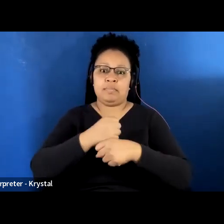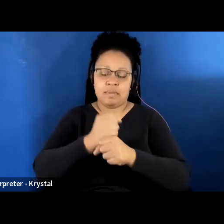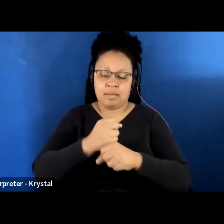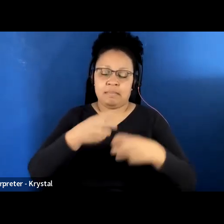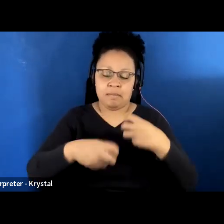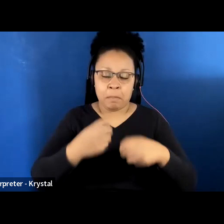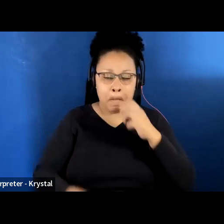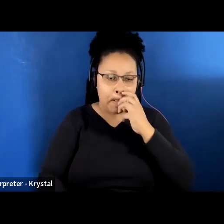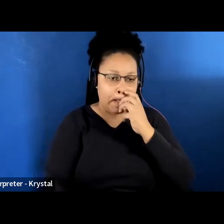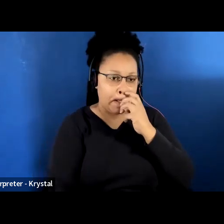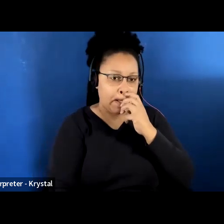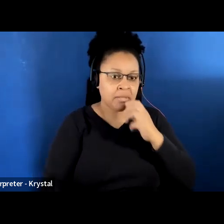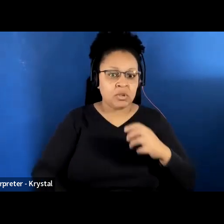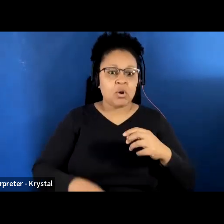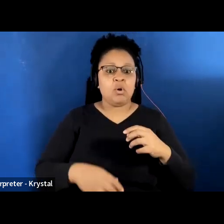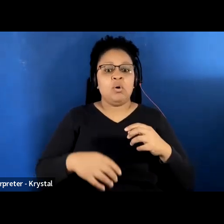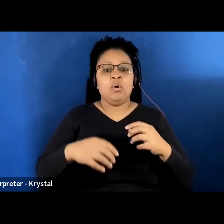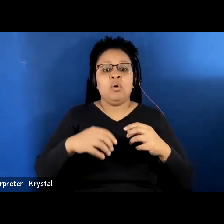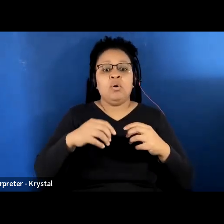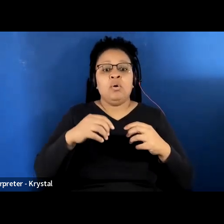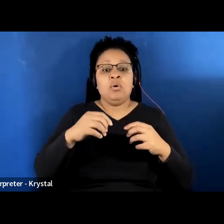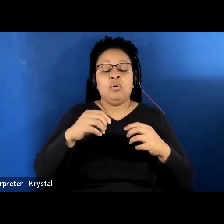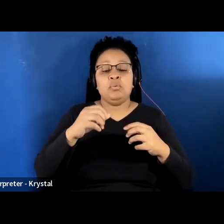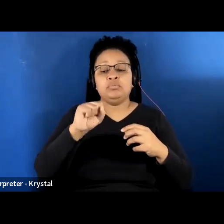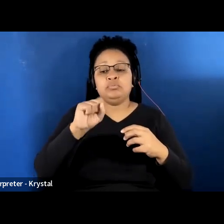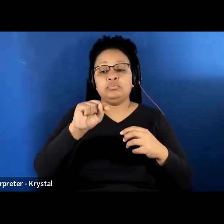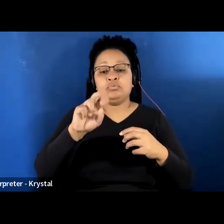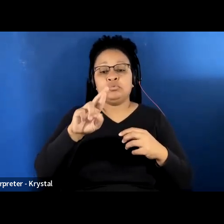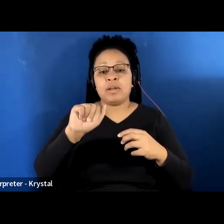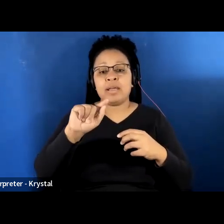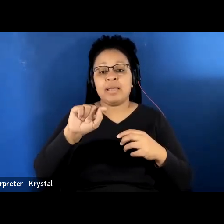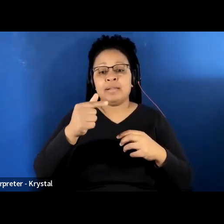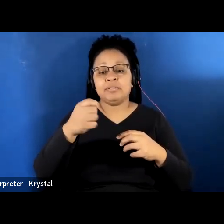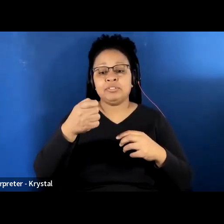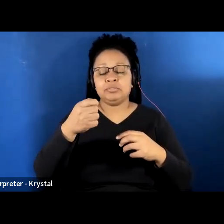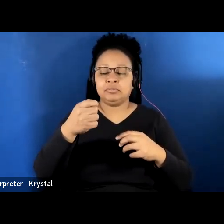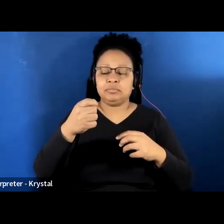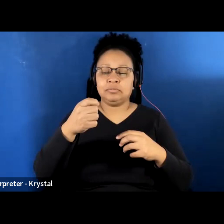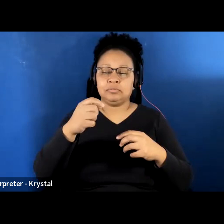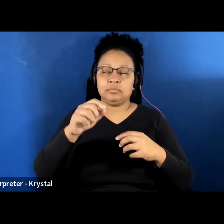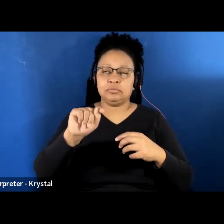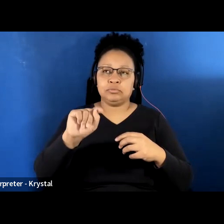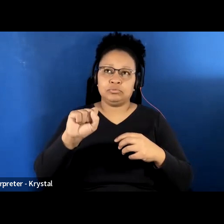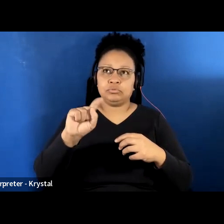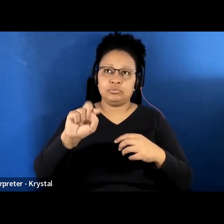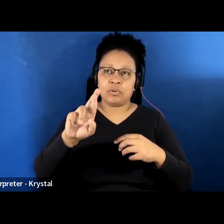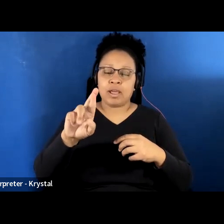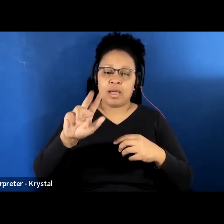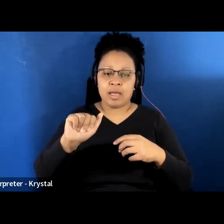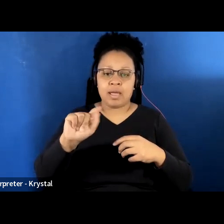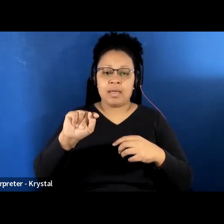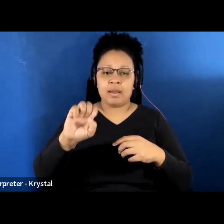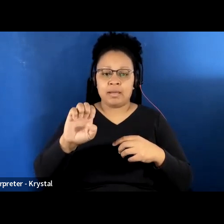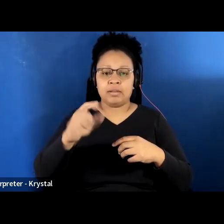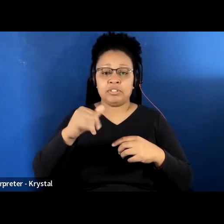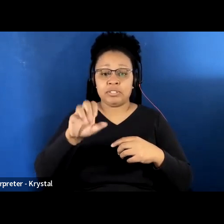apply for hearing and assisting with angry individuals, and how to hear their concerns and